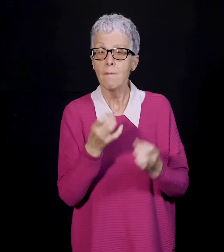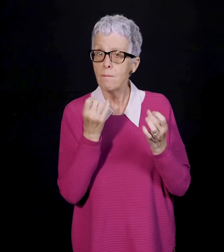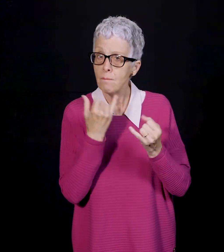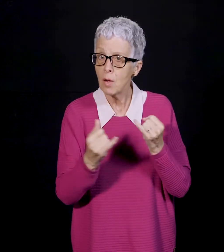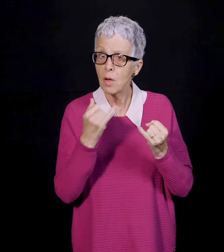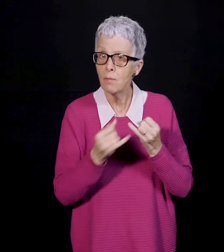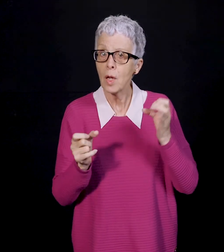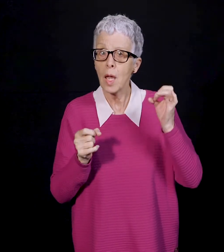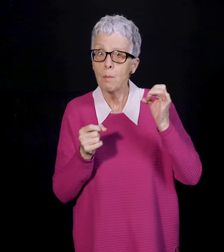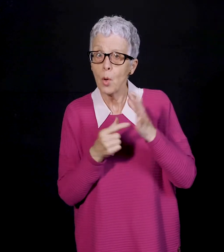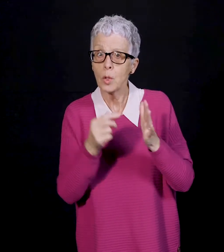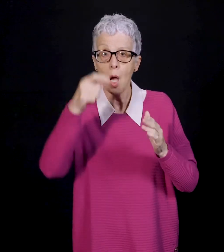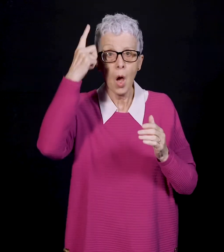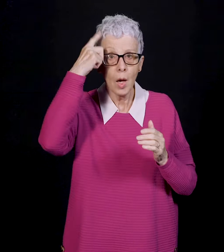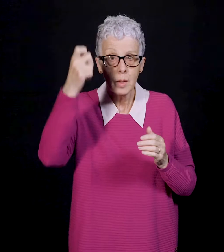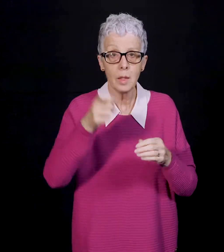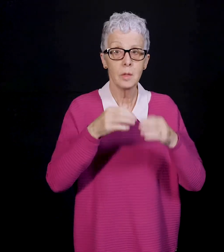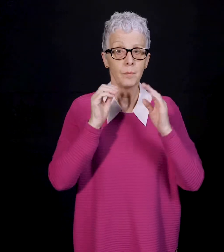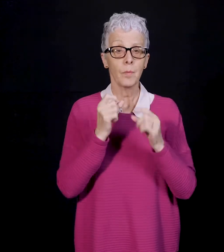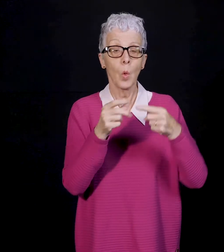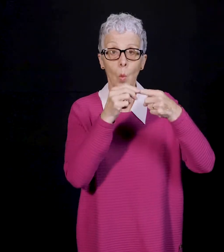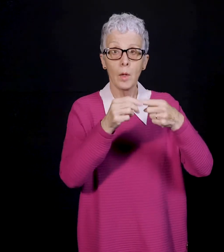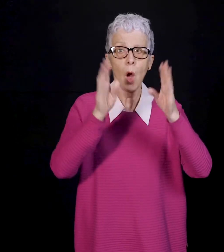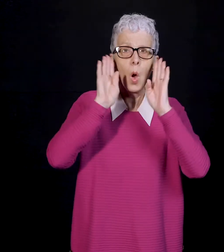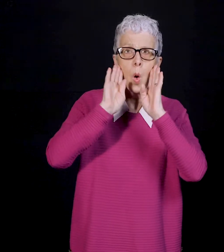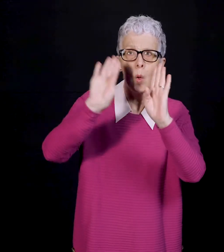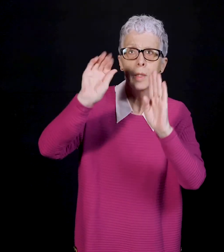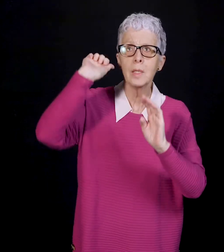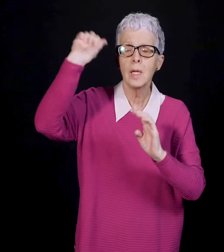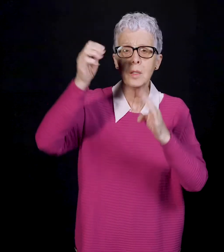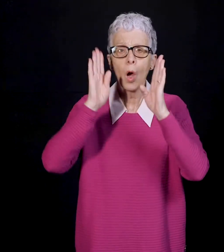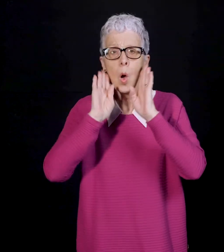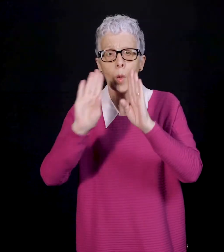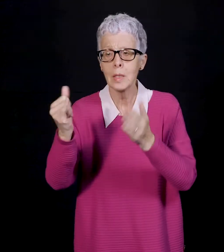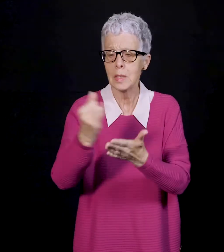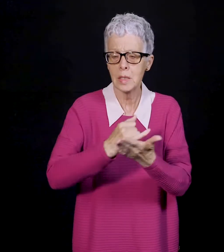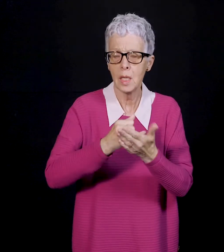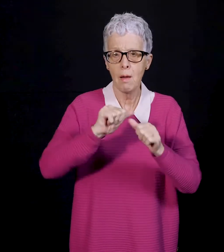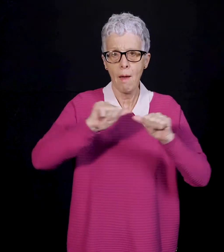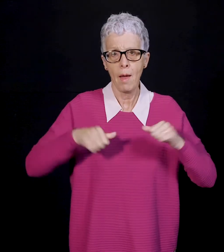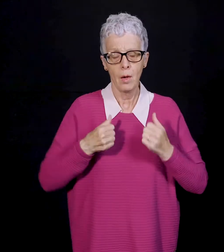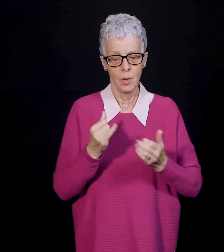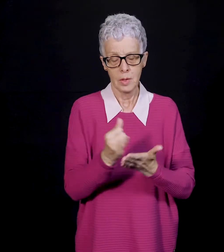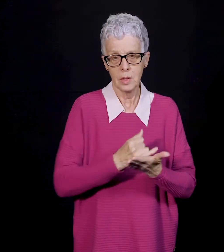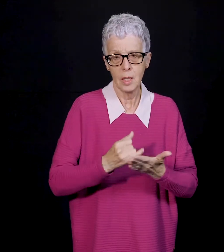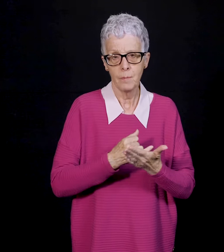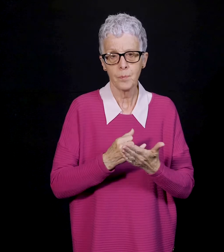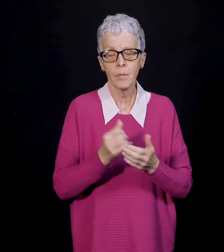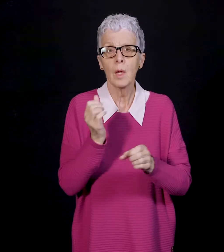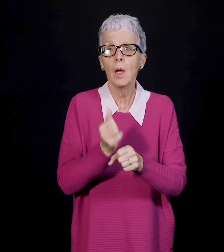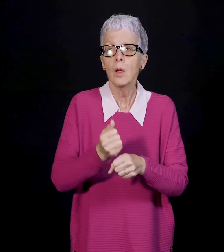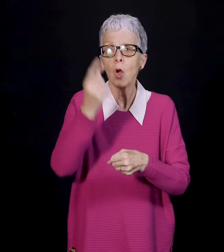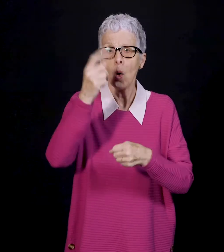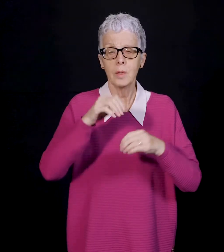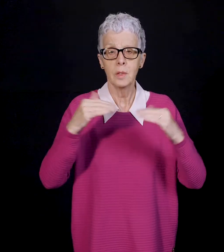important concepts in Scripture, things like holiness, His holiness, and sin, our sin. Things like God's